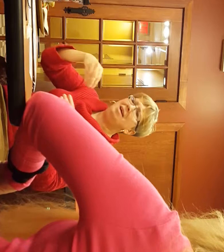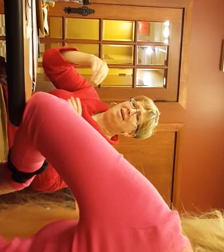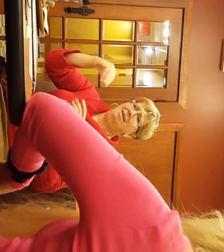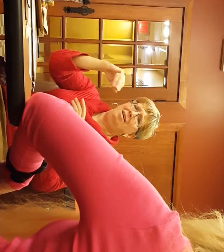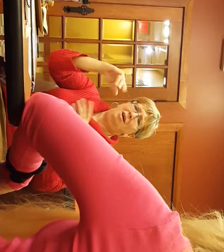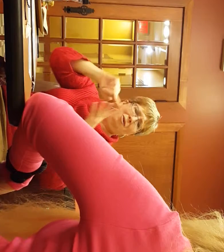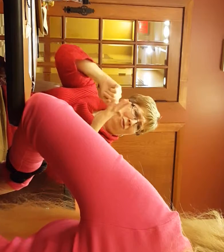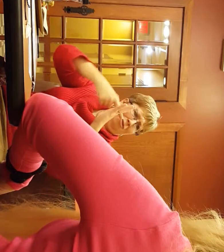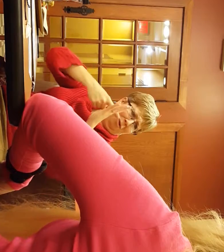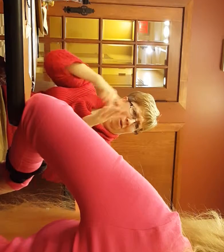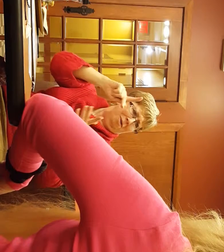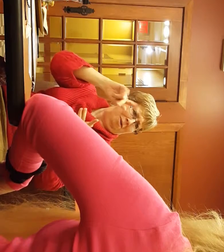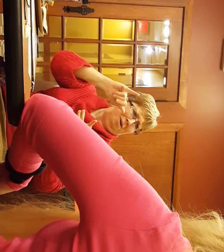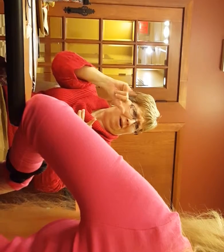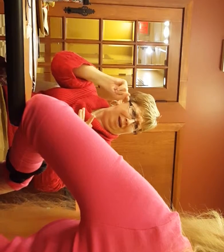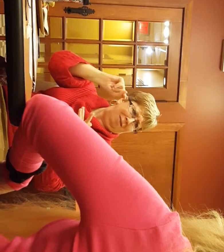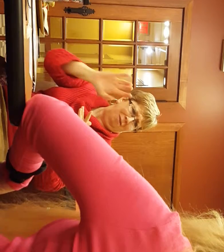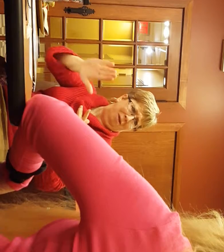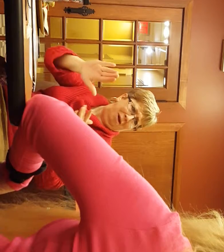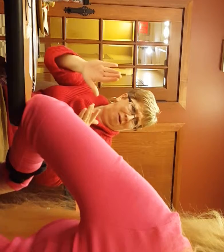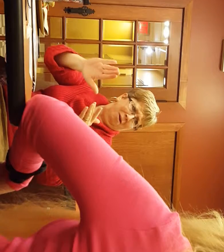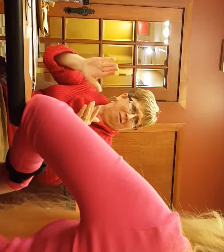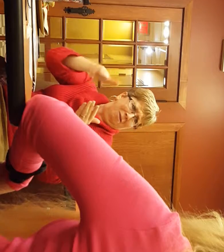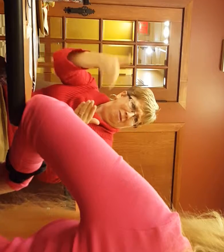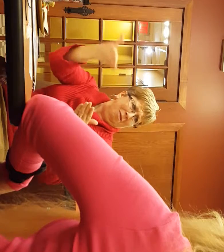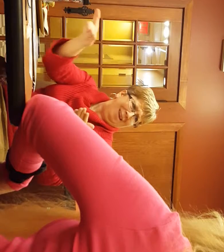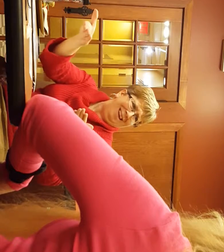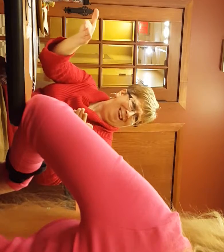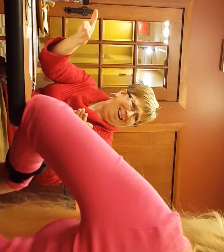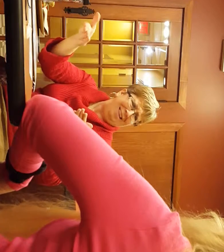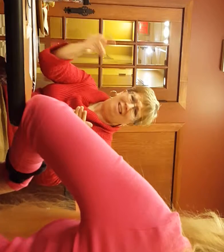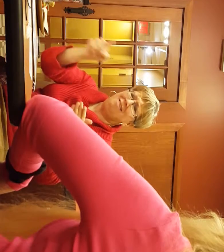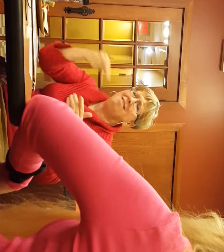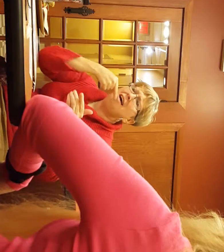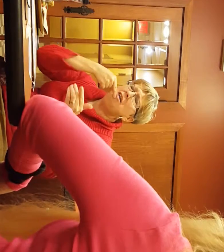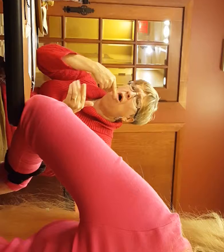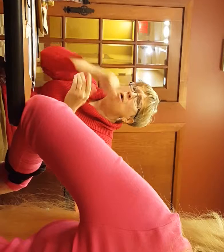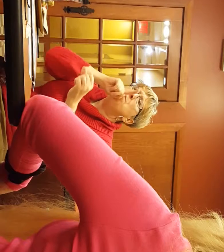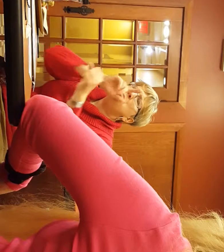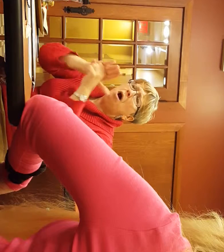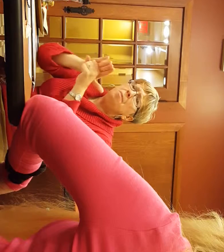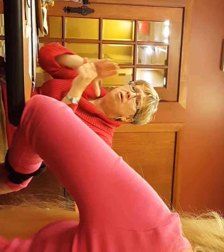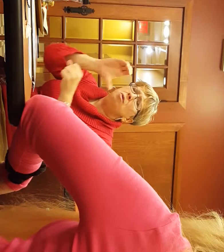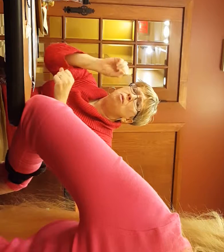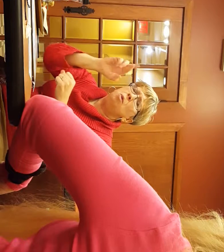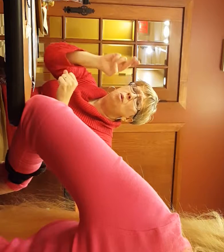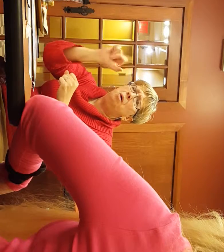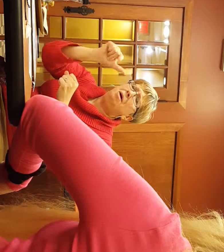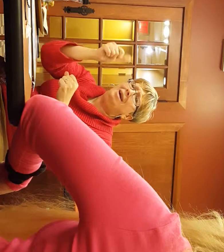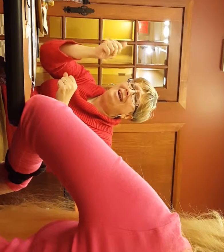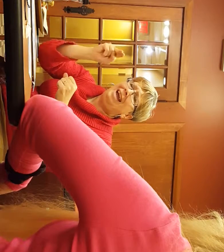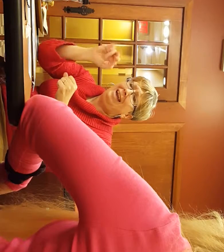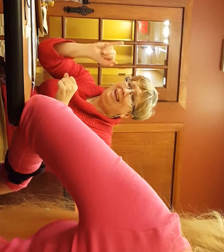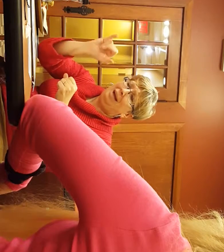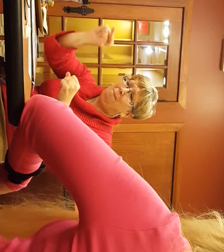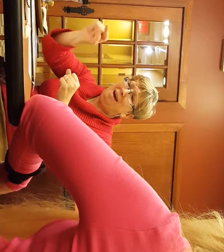some really nice ones. But it just, even with the ones that were certified organic, I didn't get the same results. And once I started